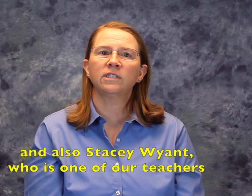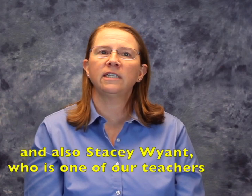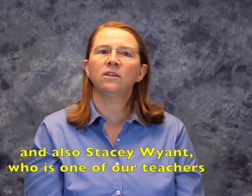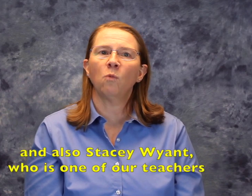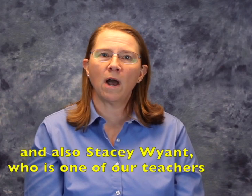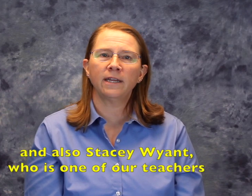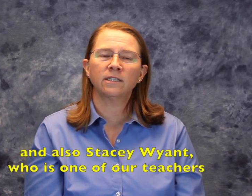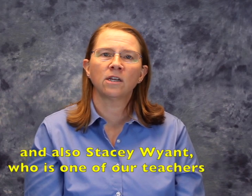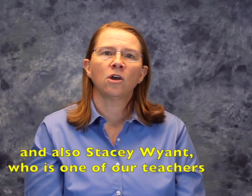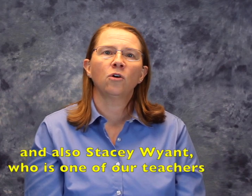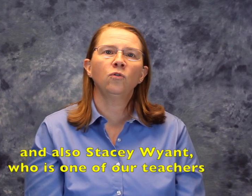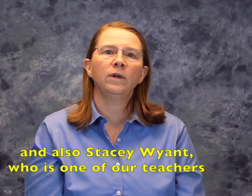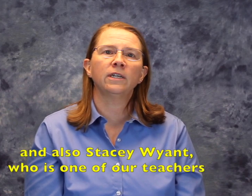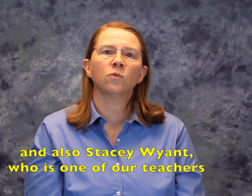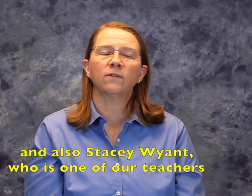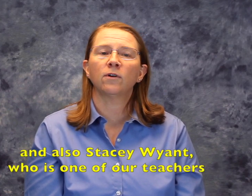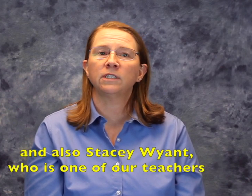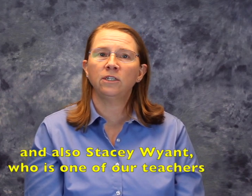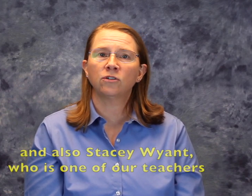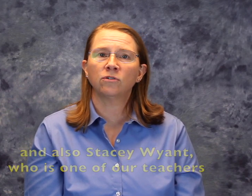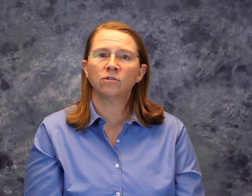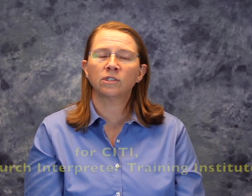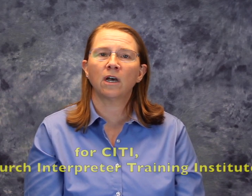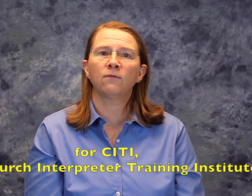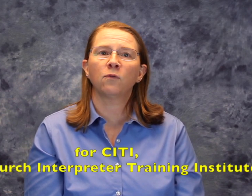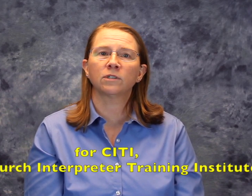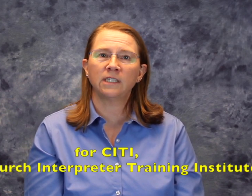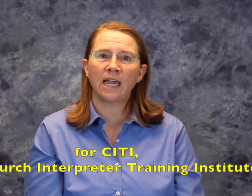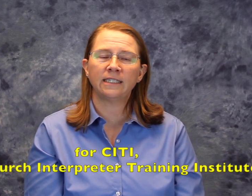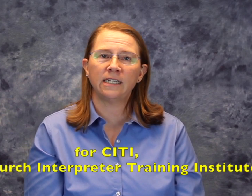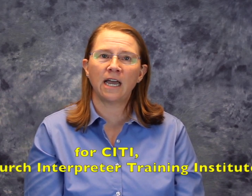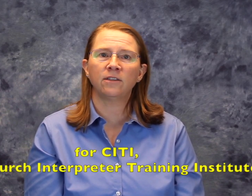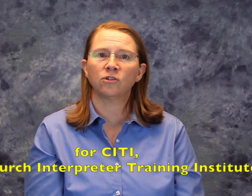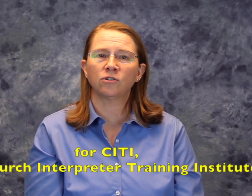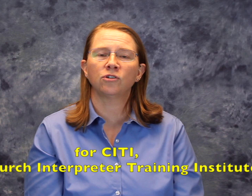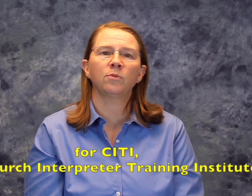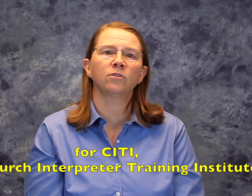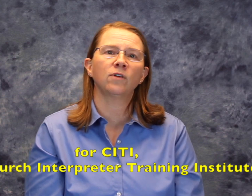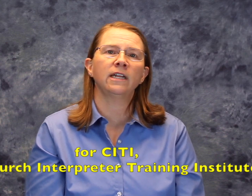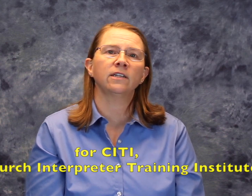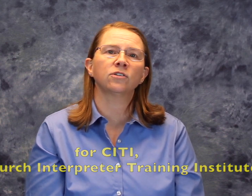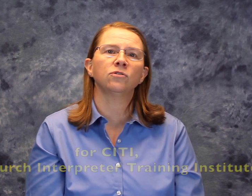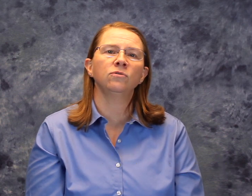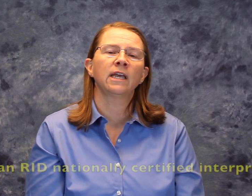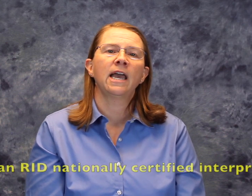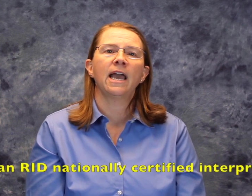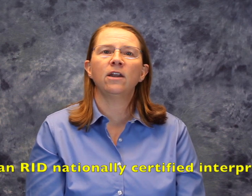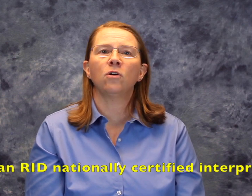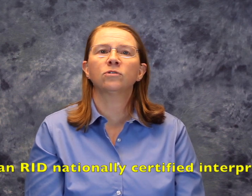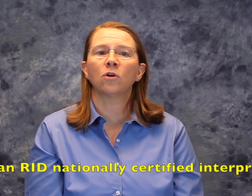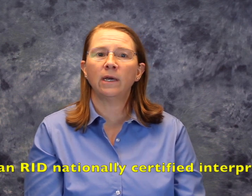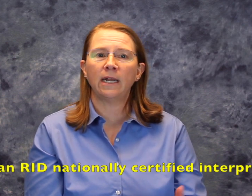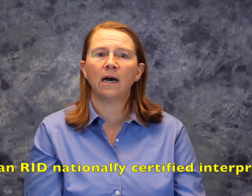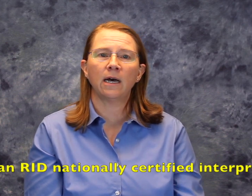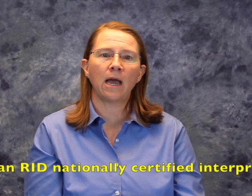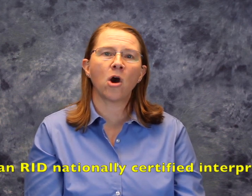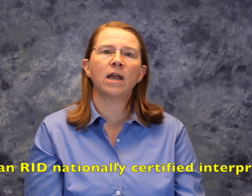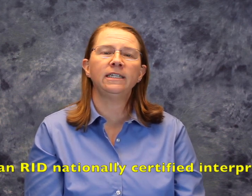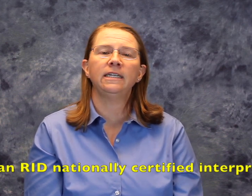Stacy Wyant, who is one of our teachers for CITI, the Church Interpreter Training Institute, and also an RID,